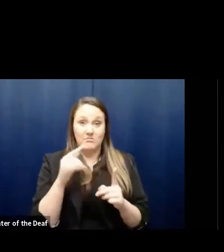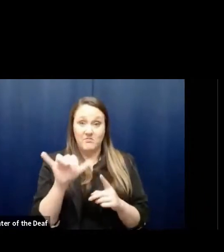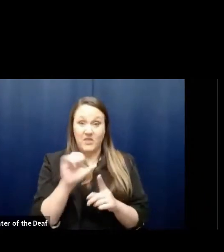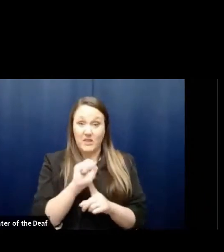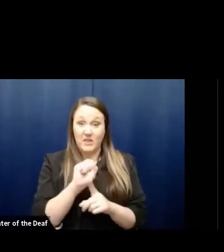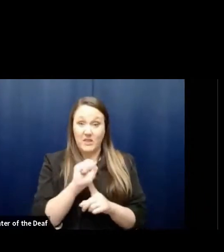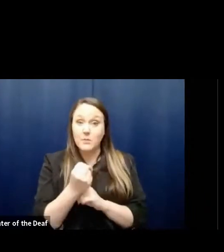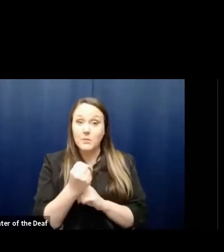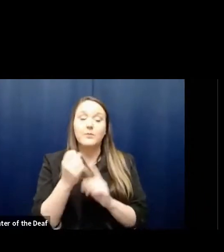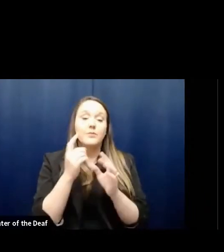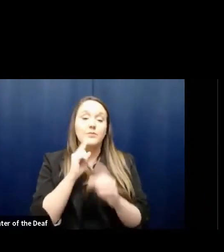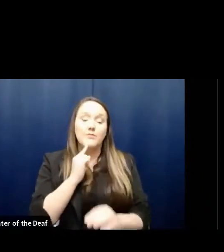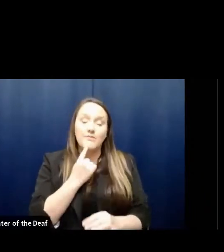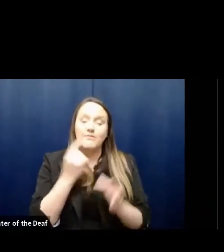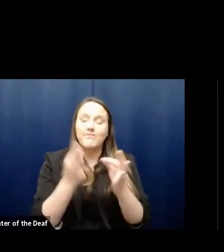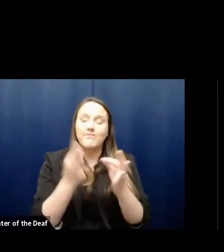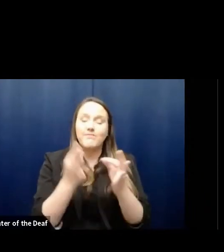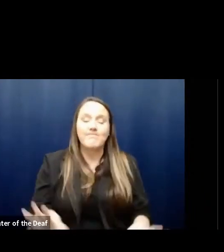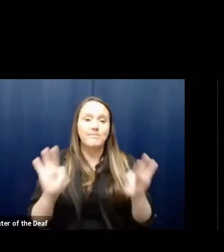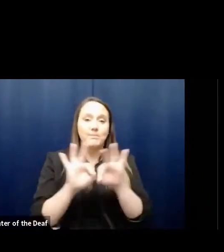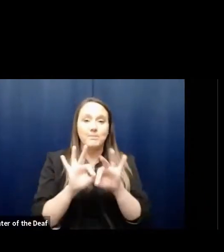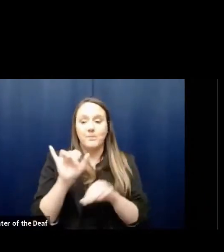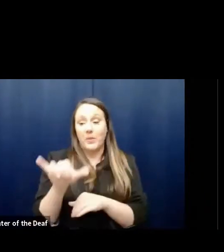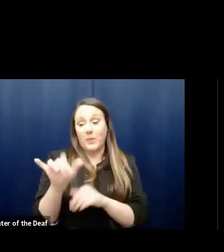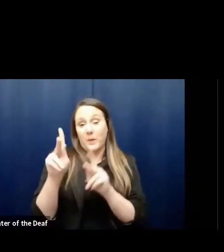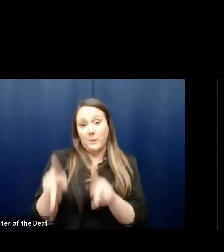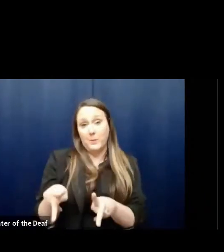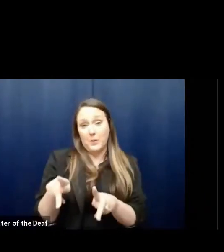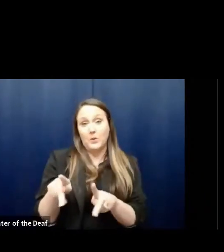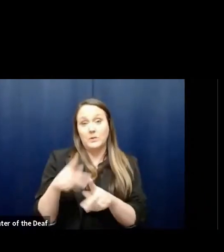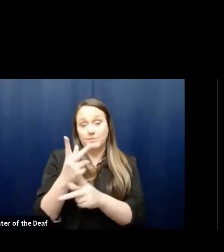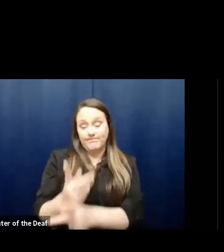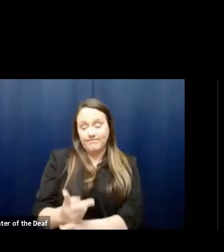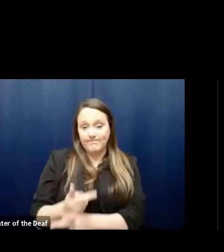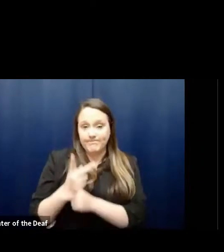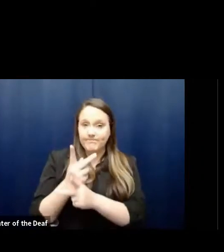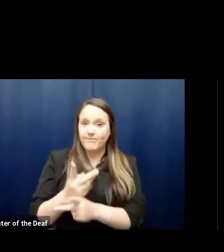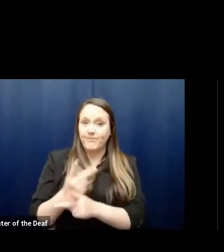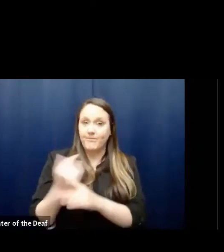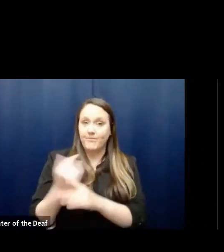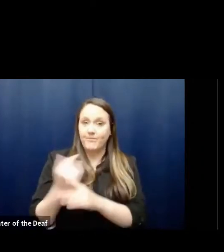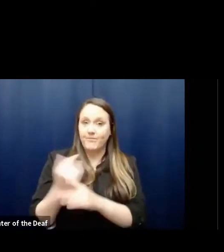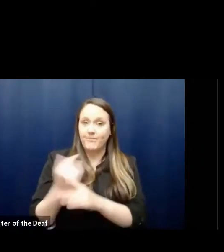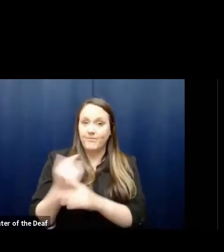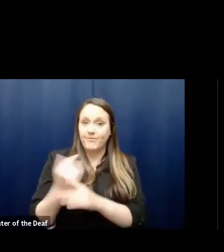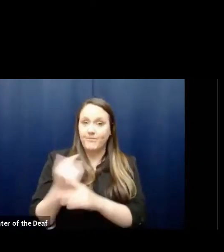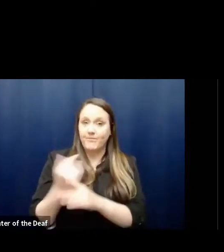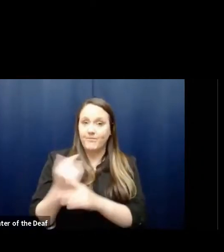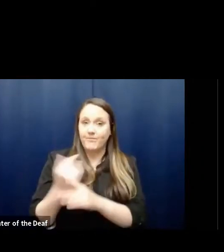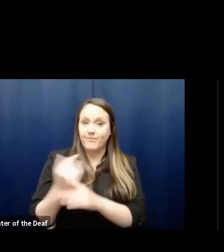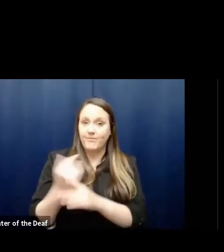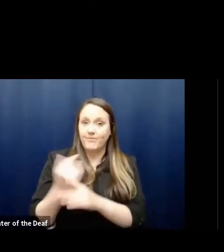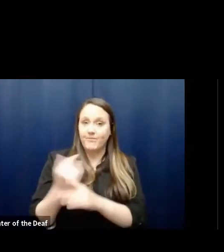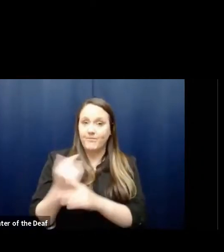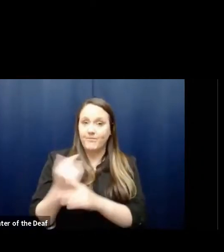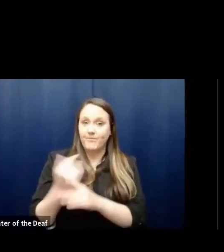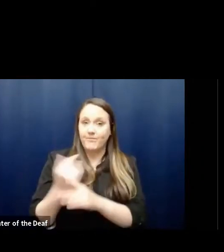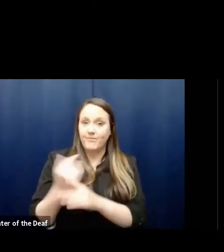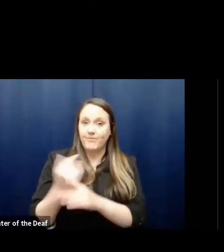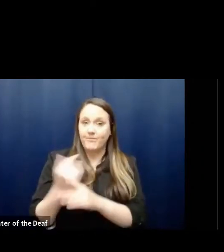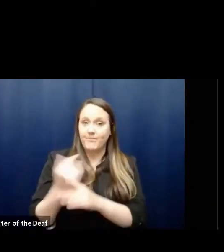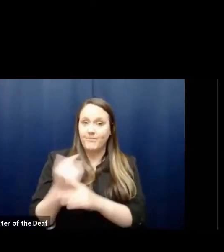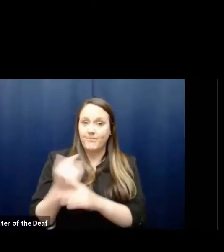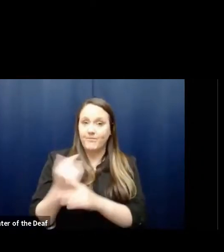it's imperative that individuals take proper precautions to isolate and notify those contacts that they need